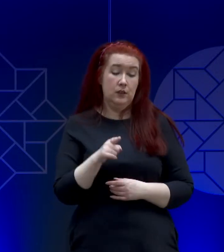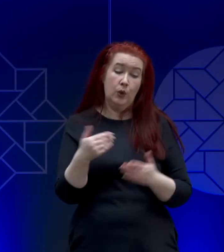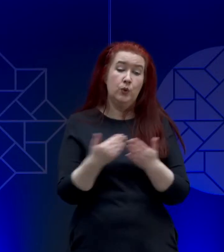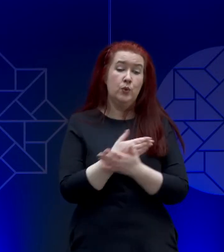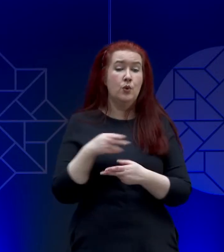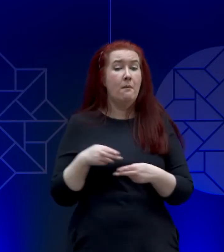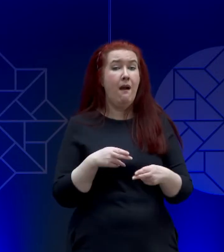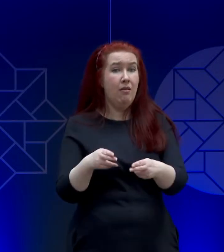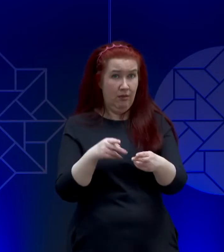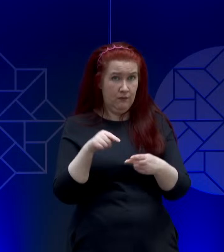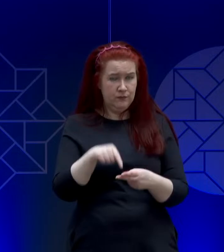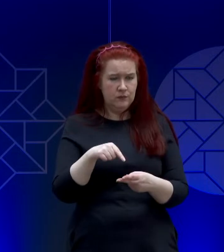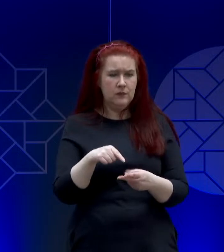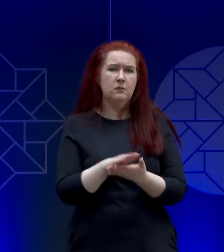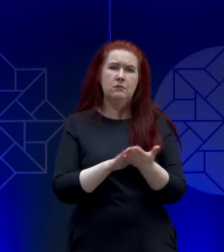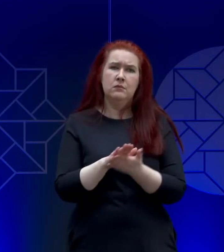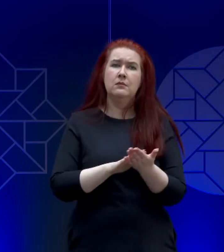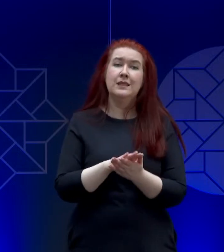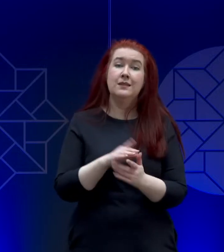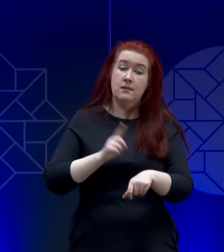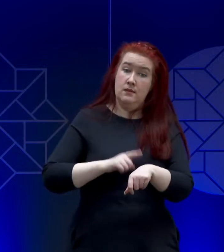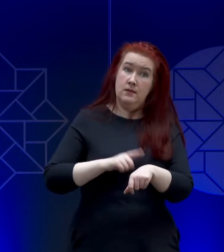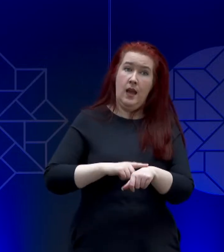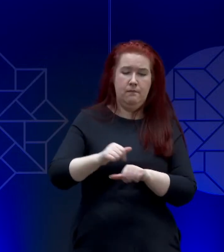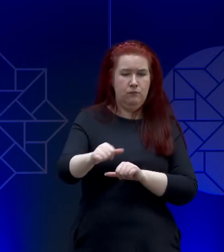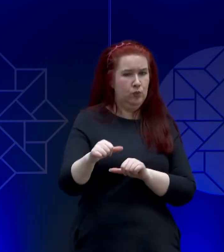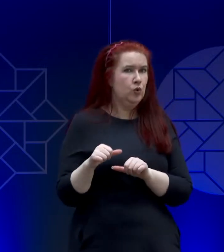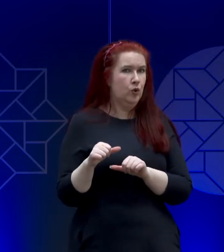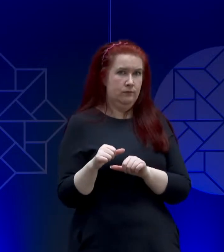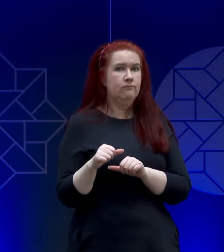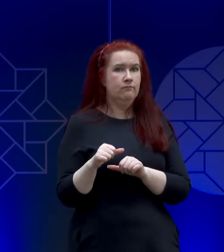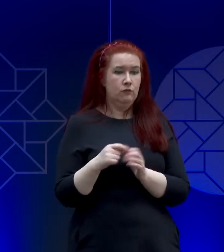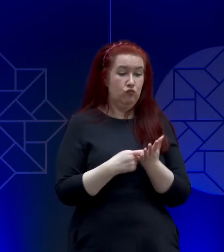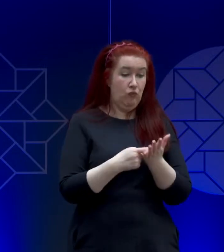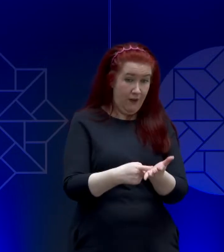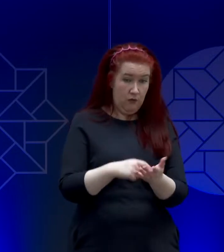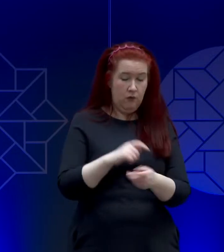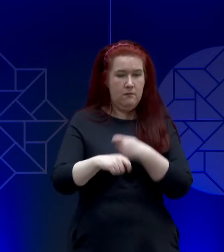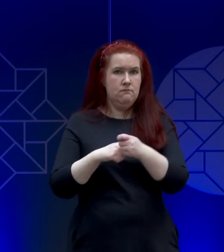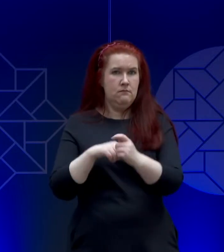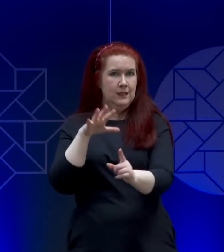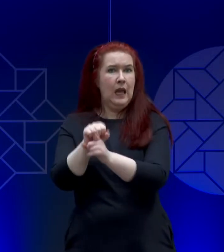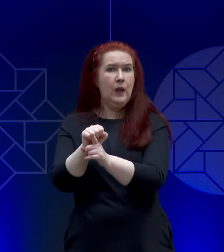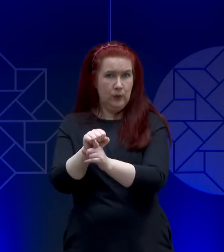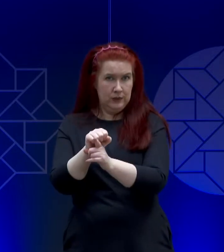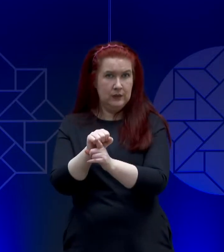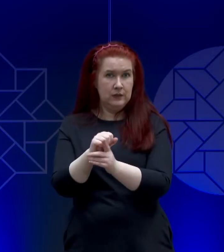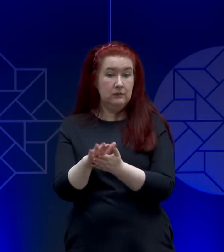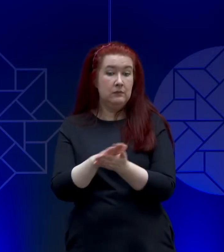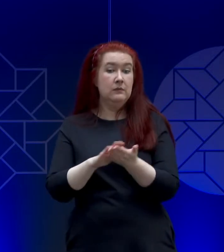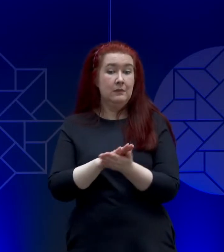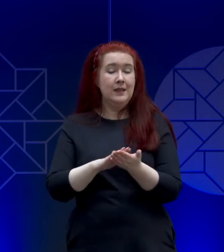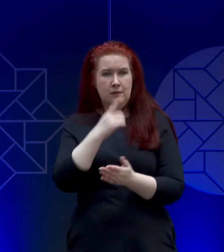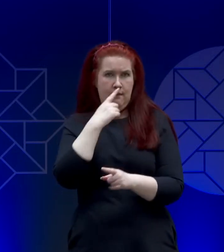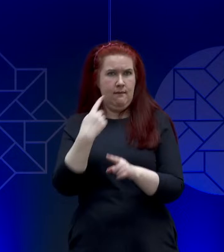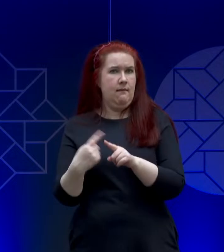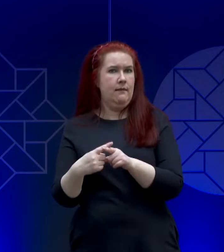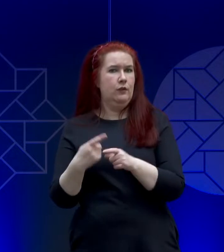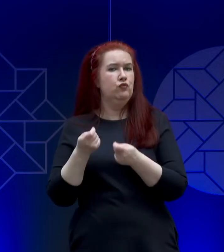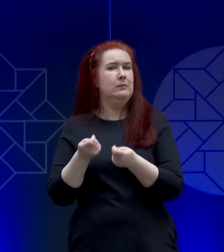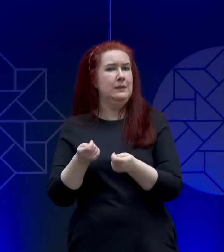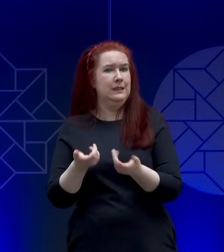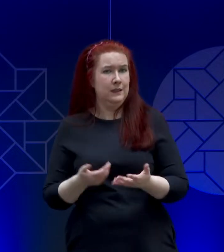delivers significant reductions in the time from referral to diagnosis, opening the door also to faster